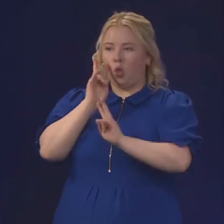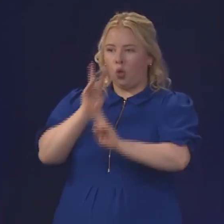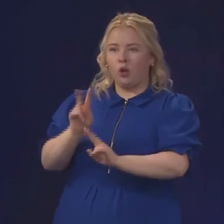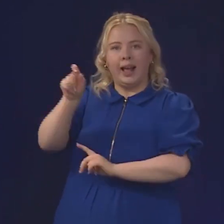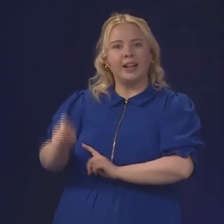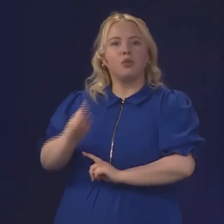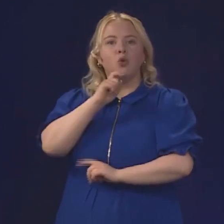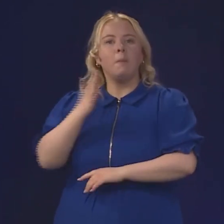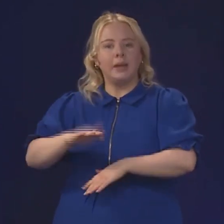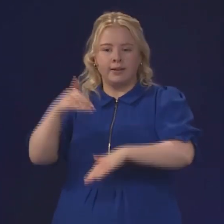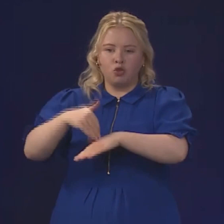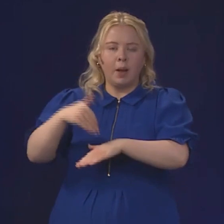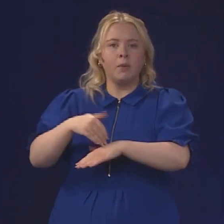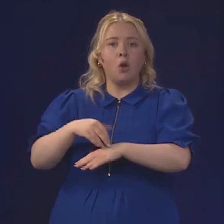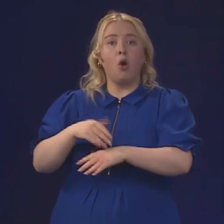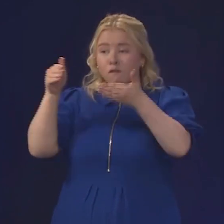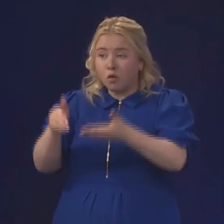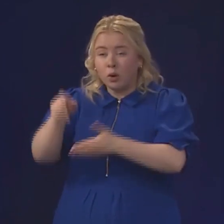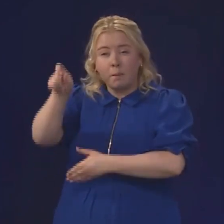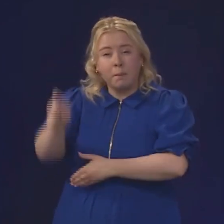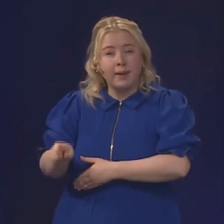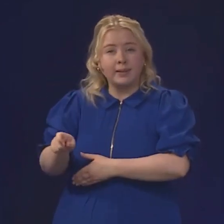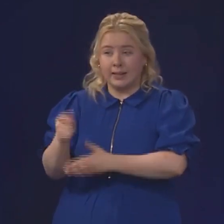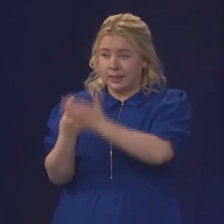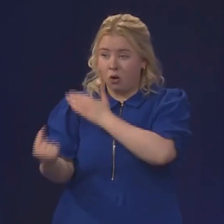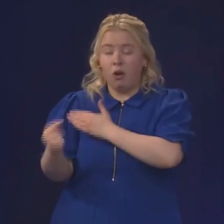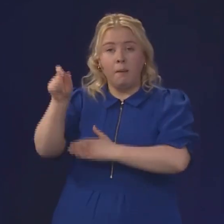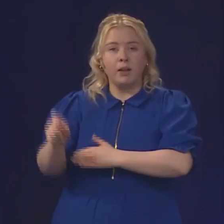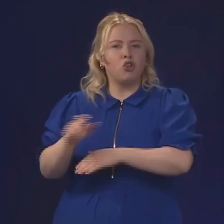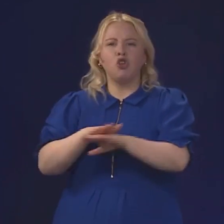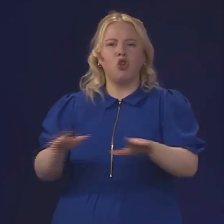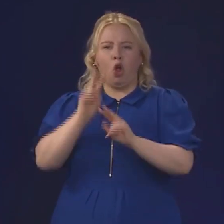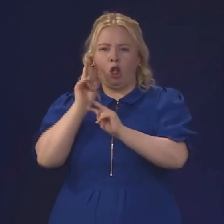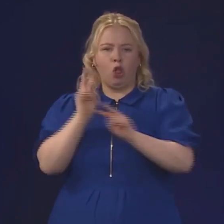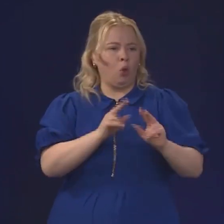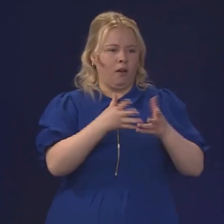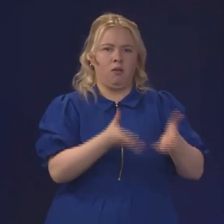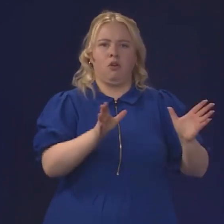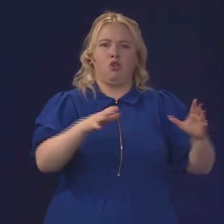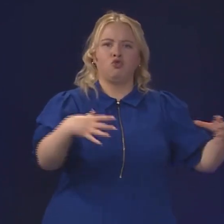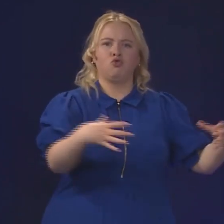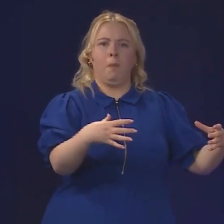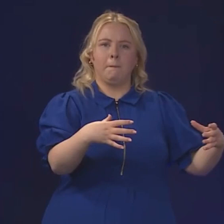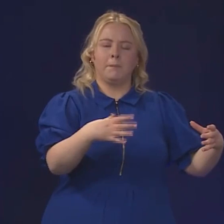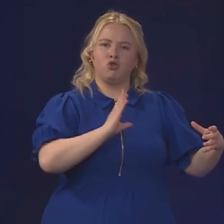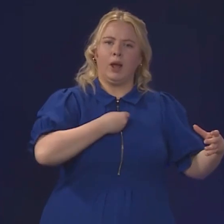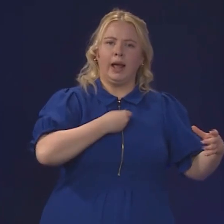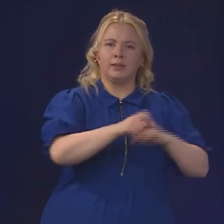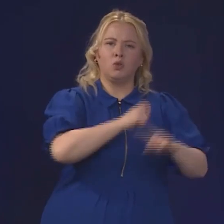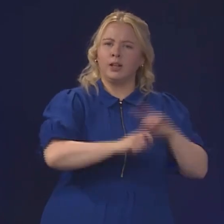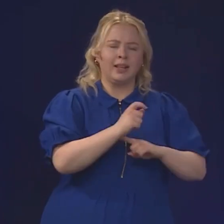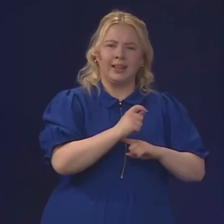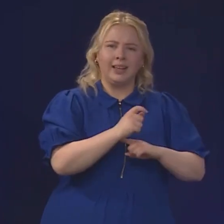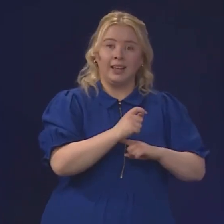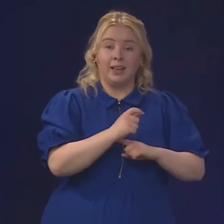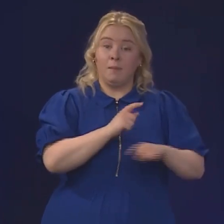on the individual. We don't stigmatise or remove rights from the entirety of a group, the overwhelming majority of whom, in the case of the